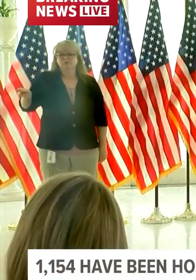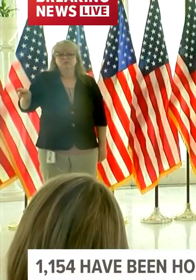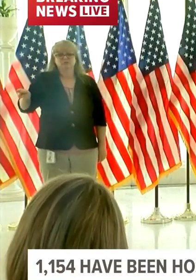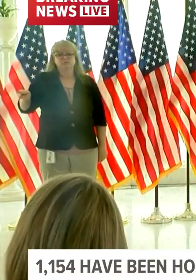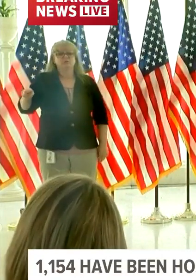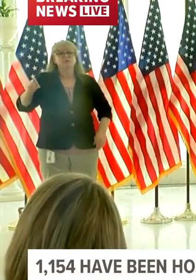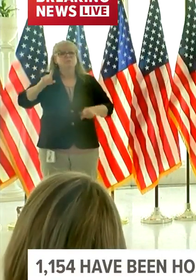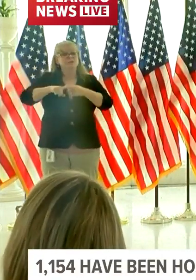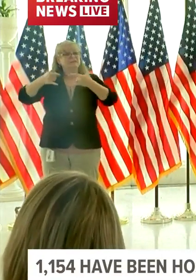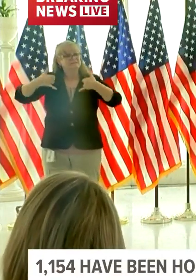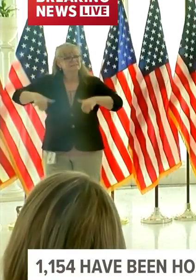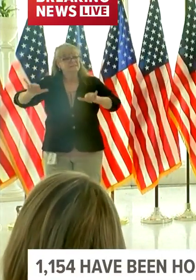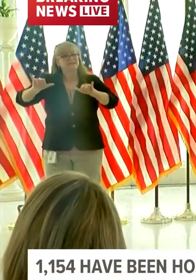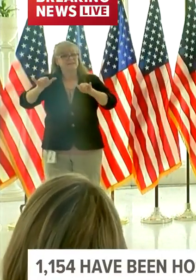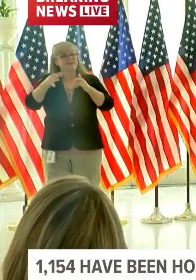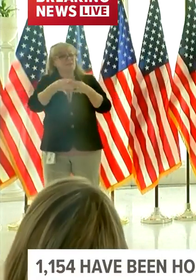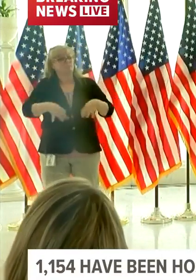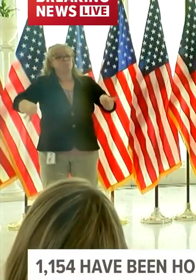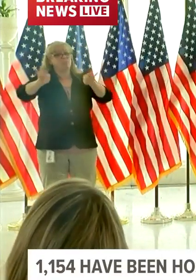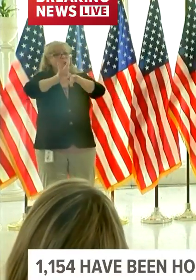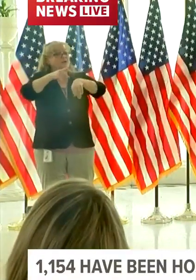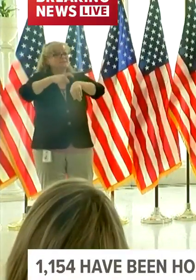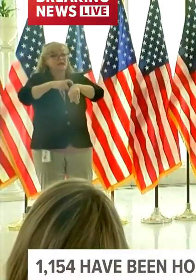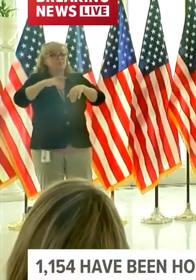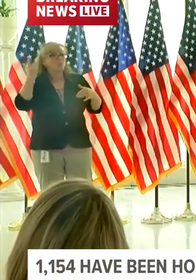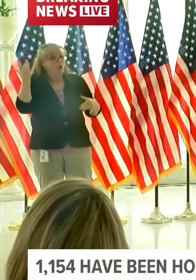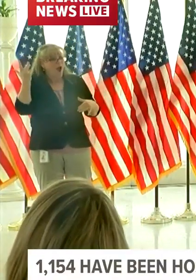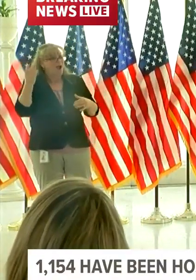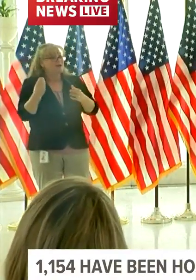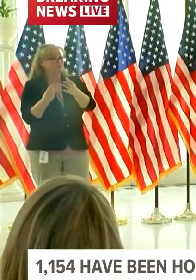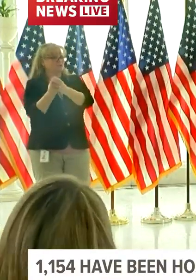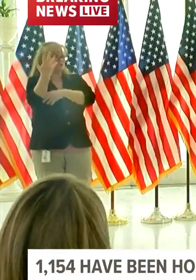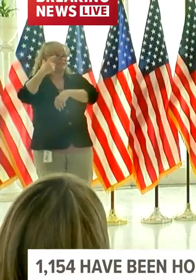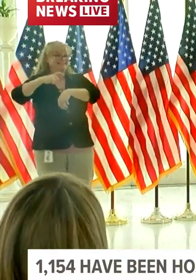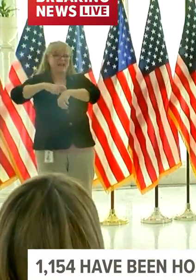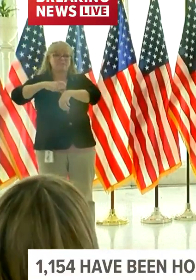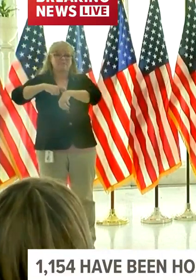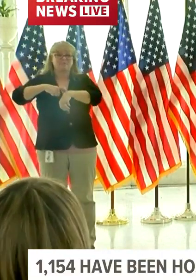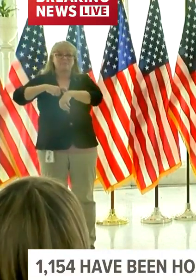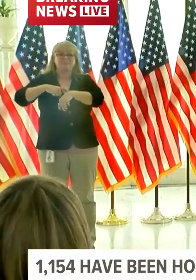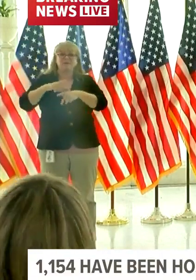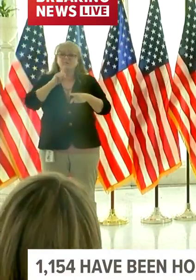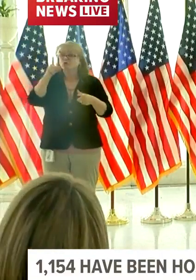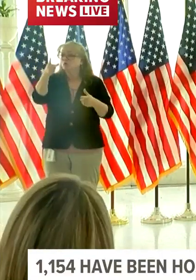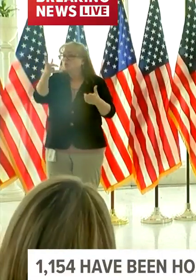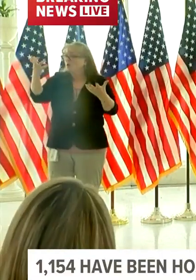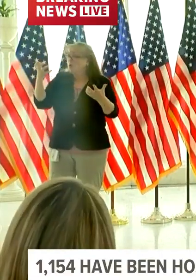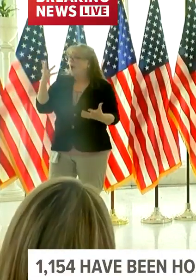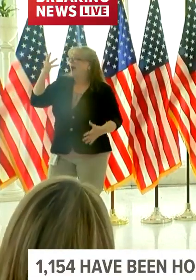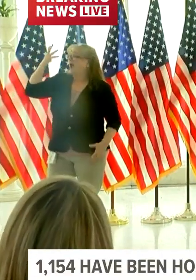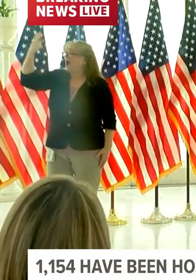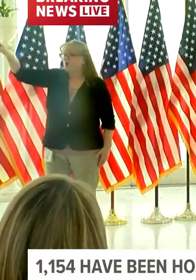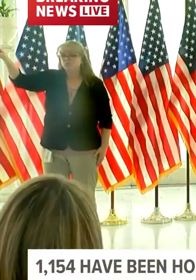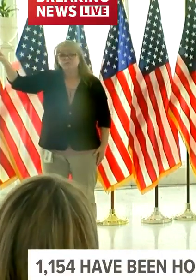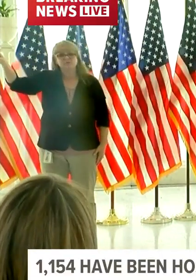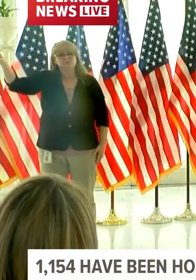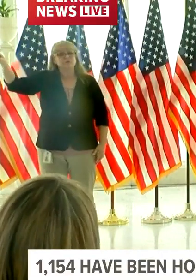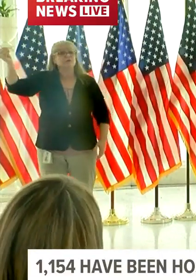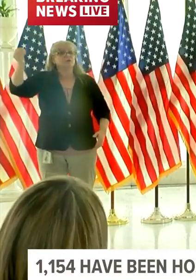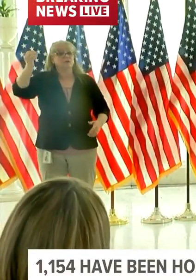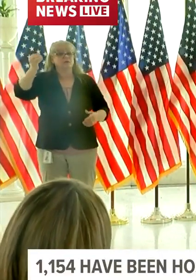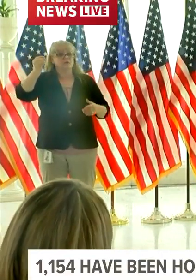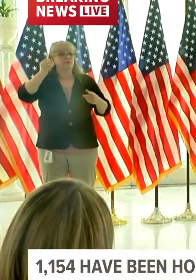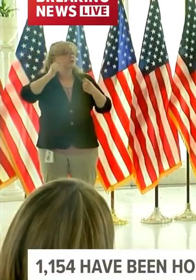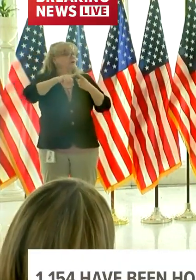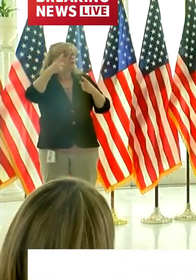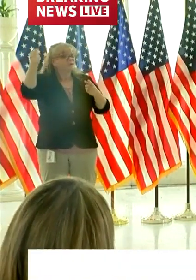year. Spring is a time that we all want to have picnics with our friends. We want to venture outdoors after what has been a